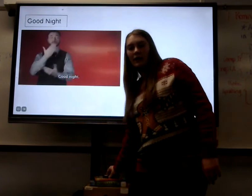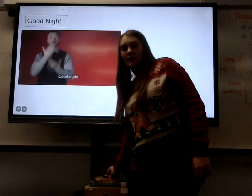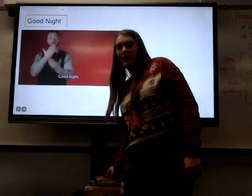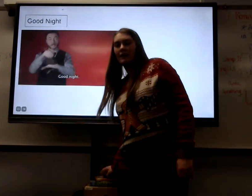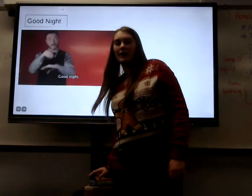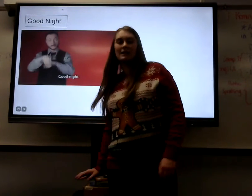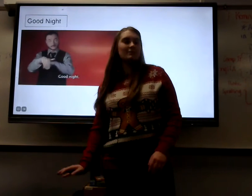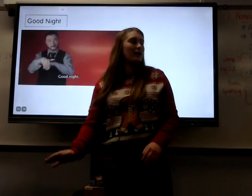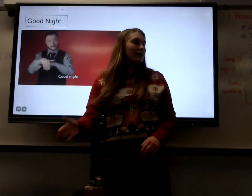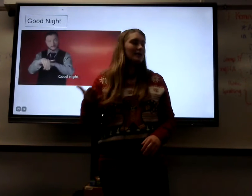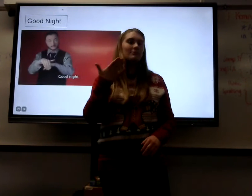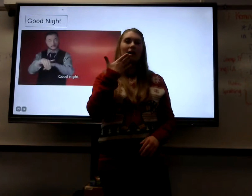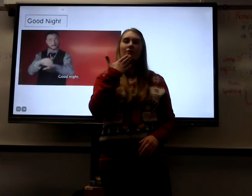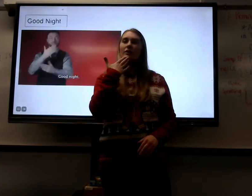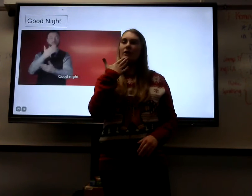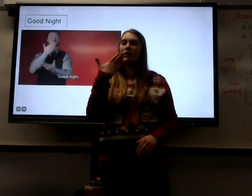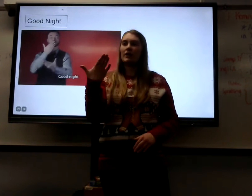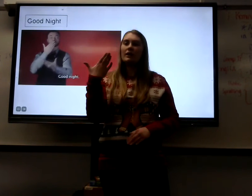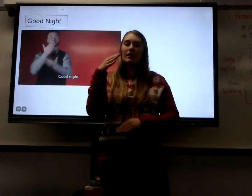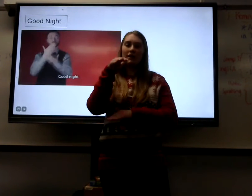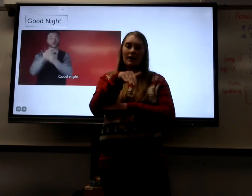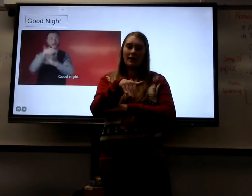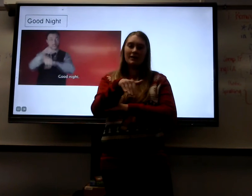Then last but not least, we have Good Night.